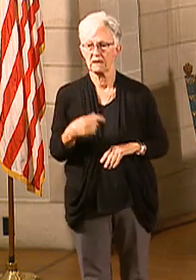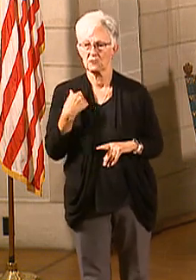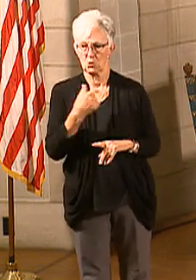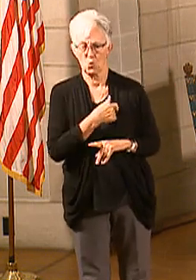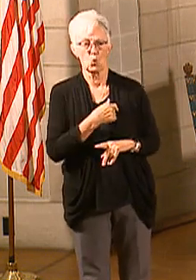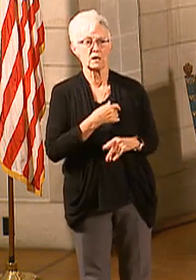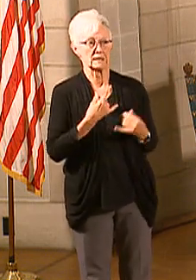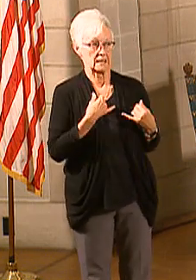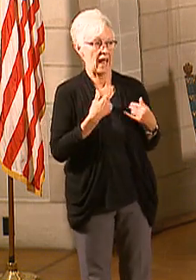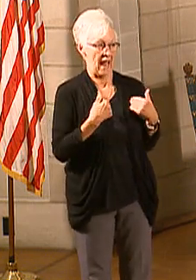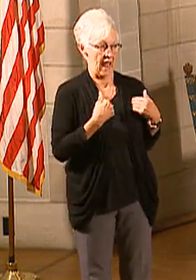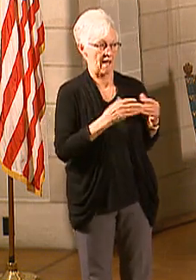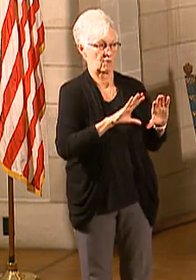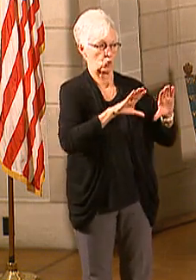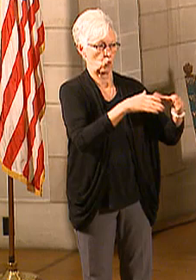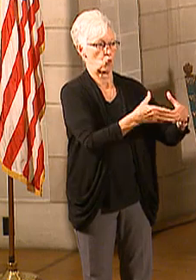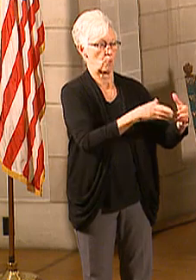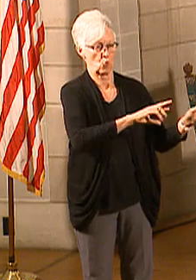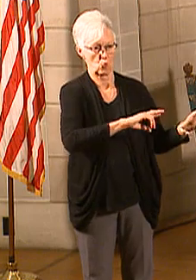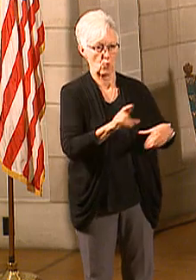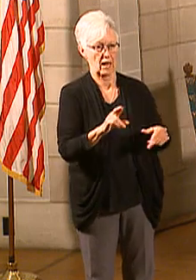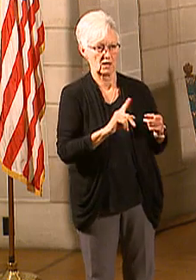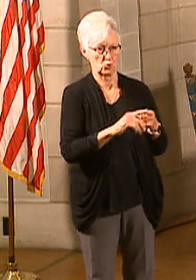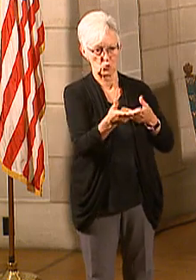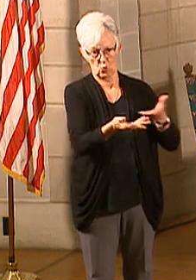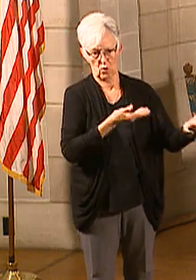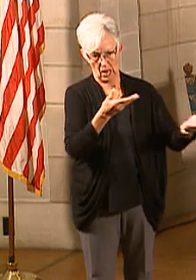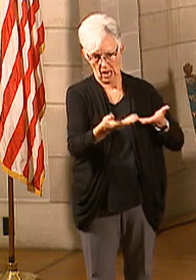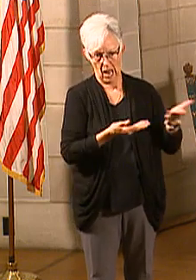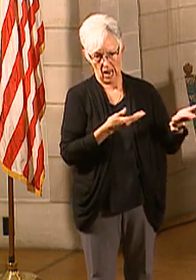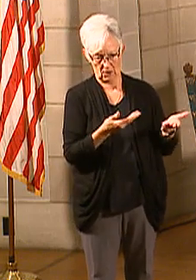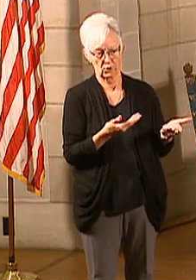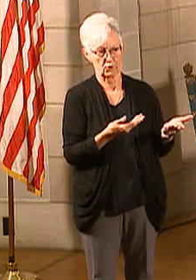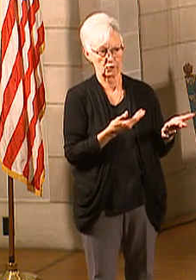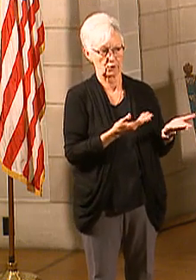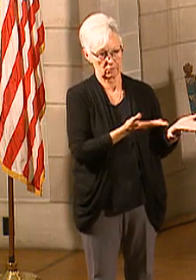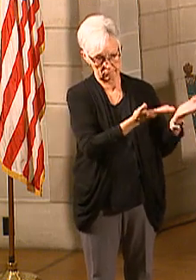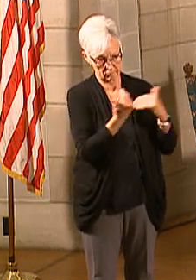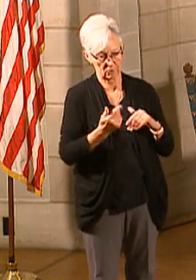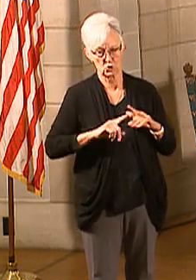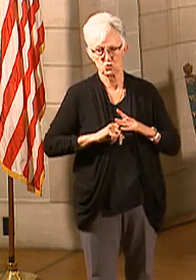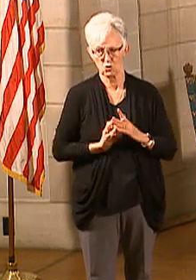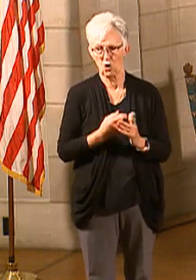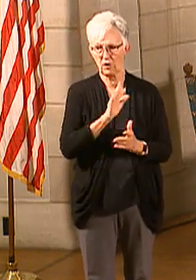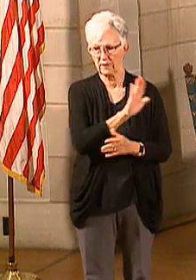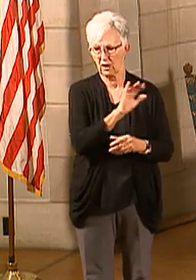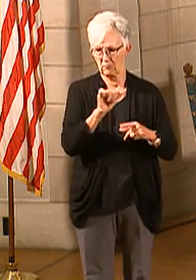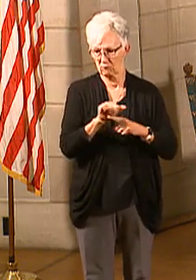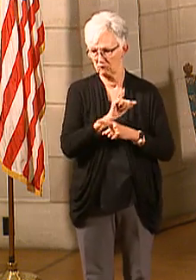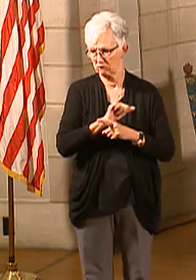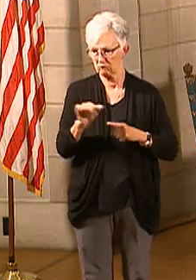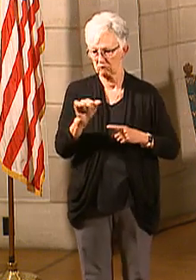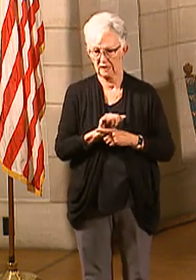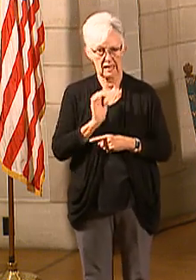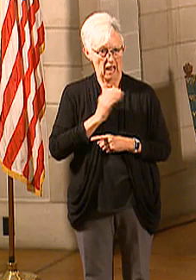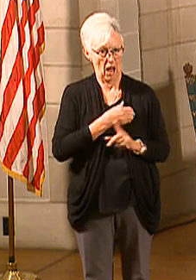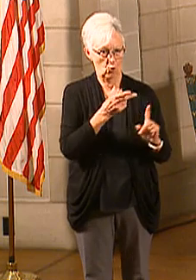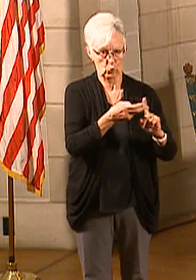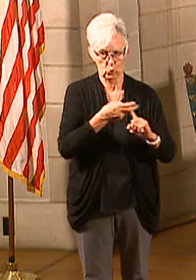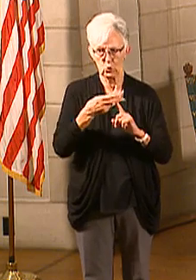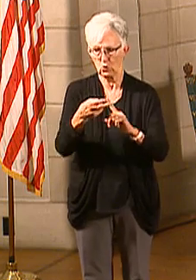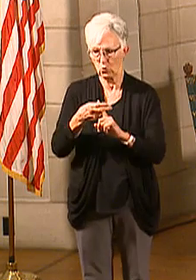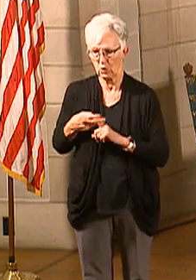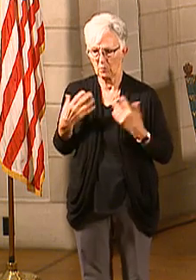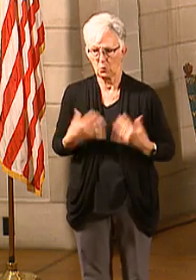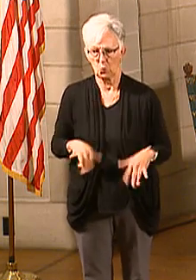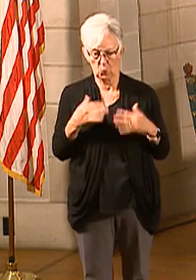to hire and onboard. Governor certainly, talked about the high unemployment rate. So our recruitment efforts are